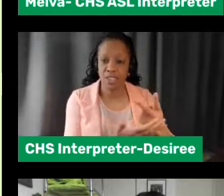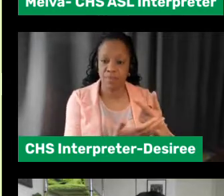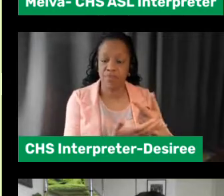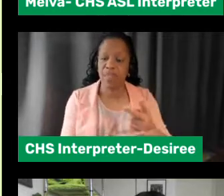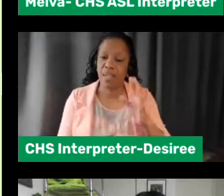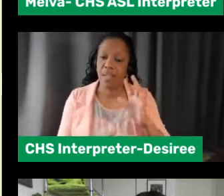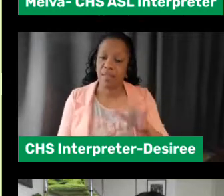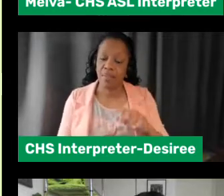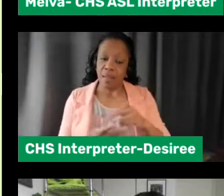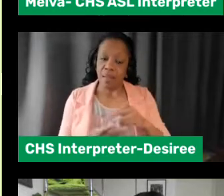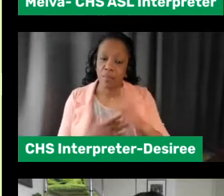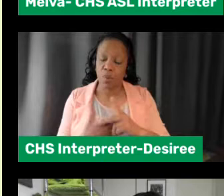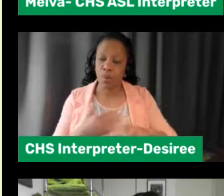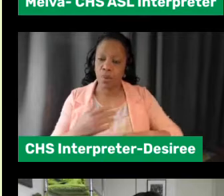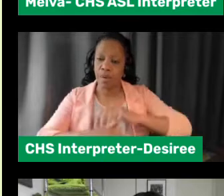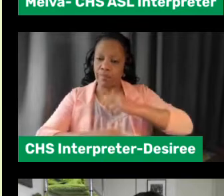in